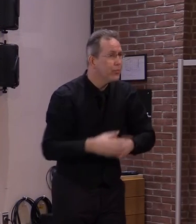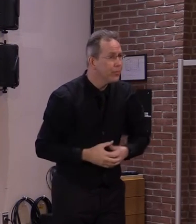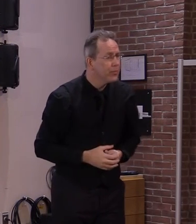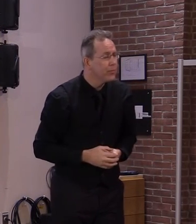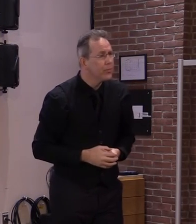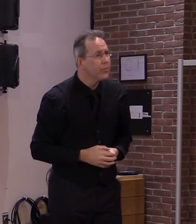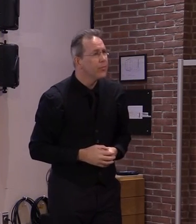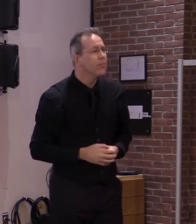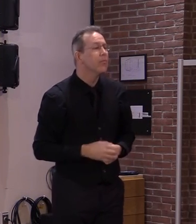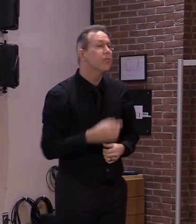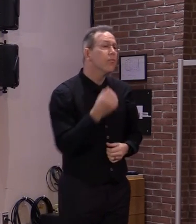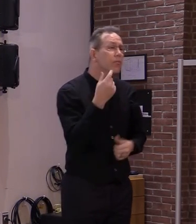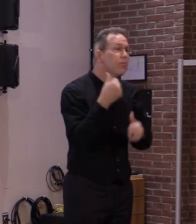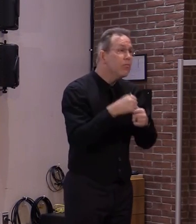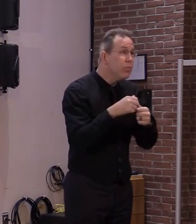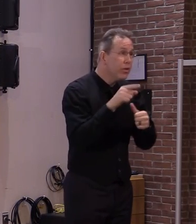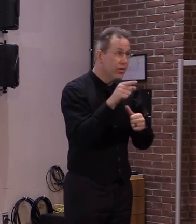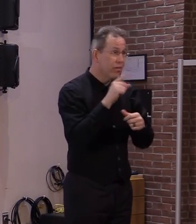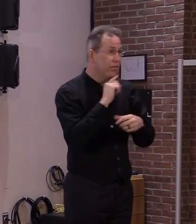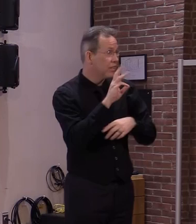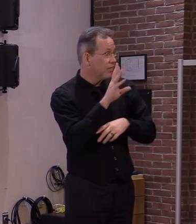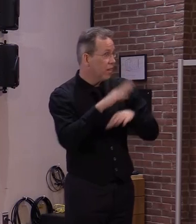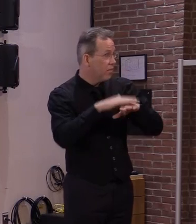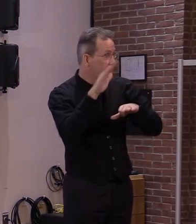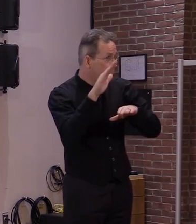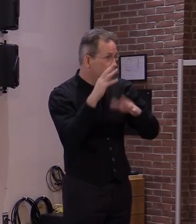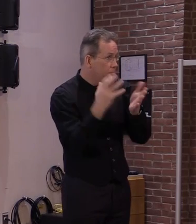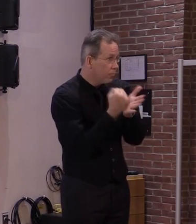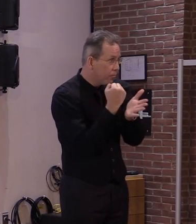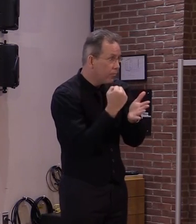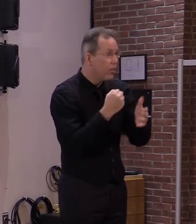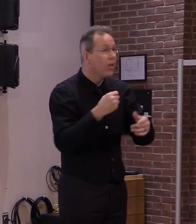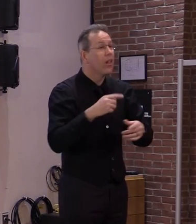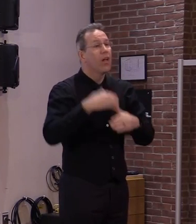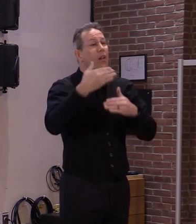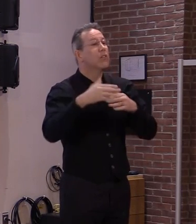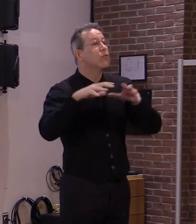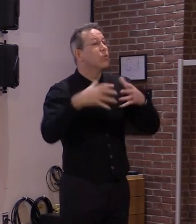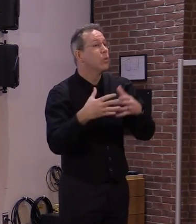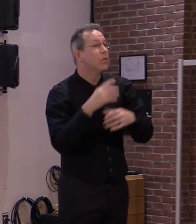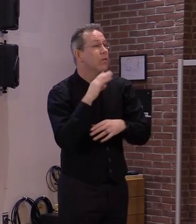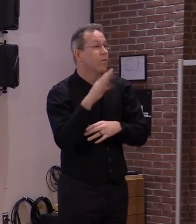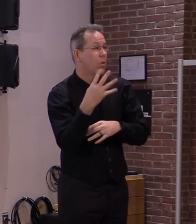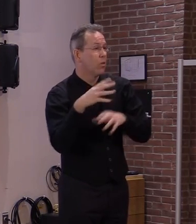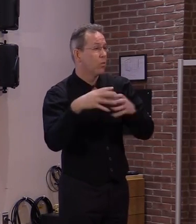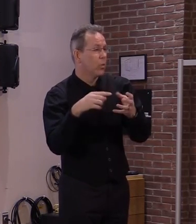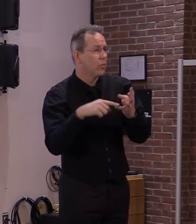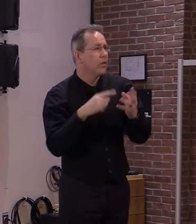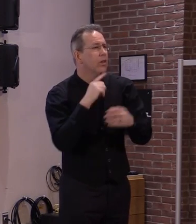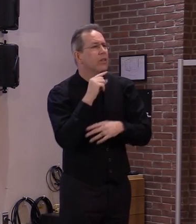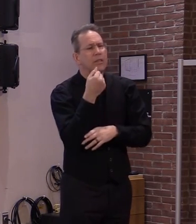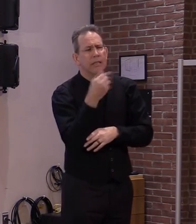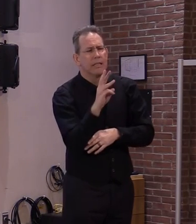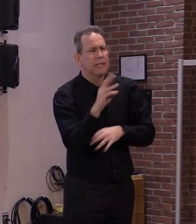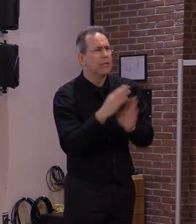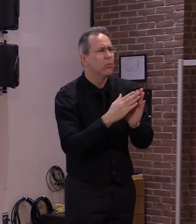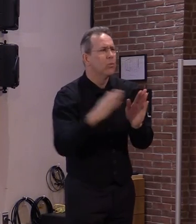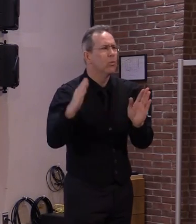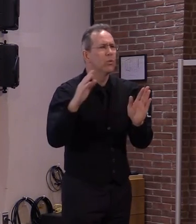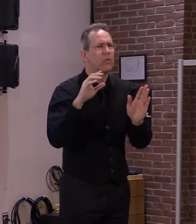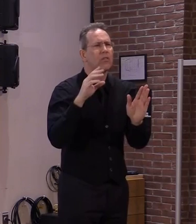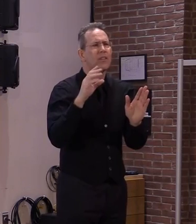These are about 75,000 Vermonters aged 16 to 64 that in a few weeks we plan to